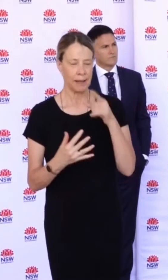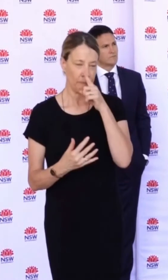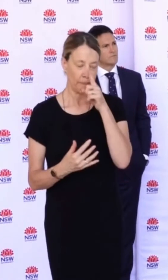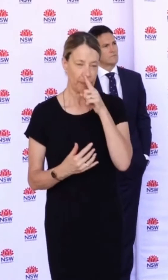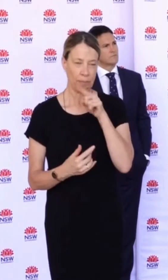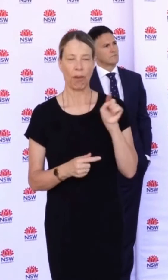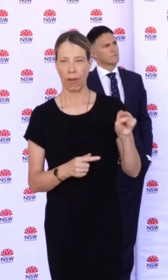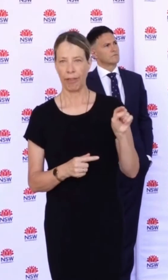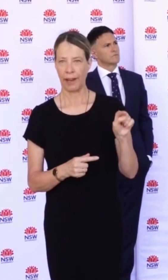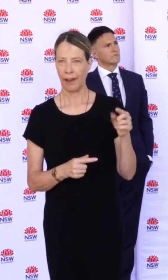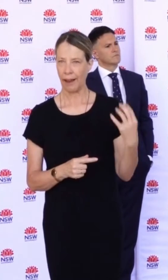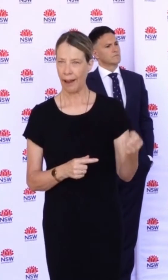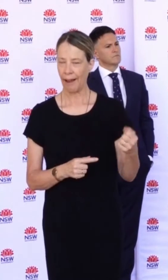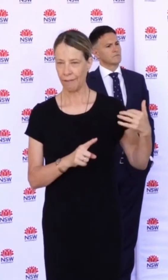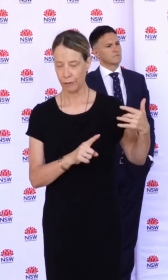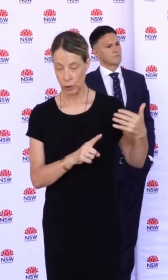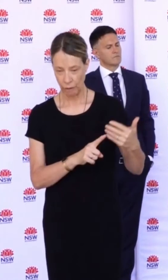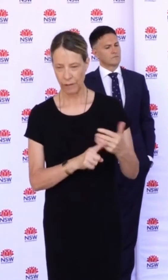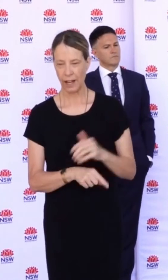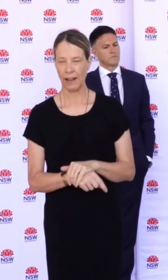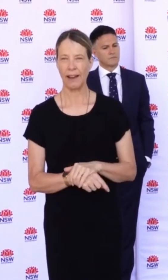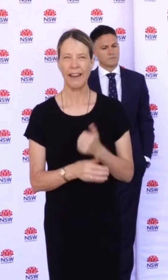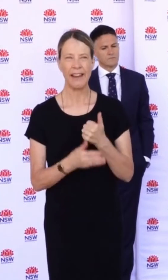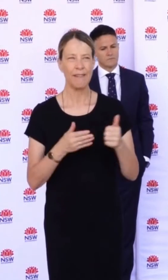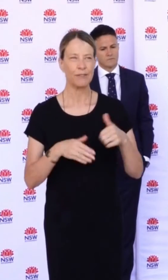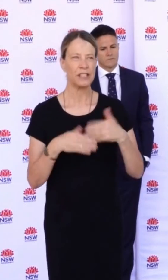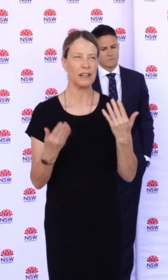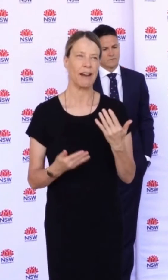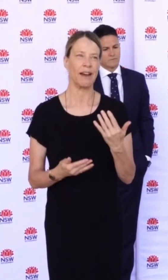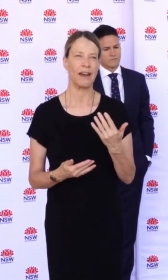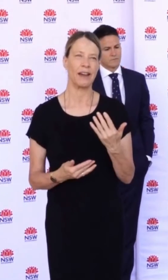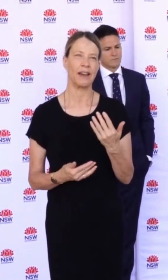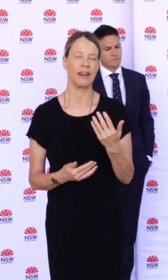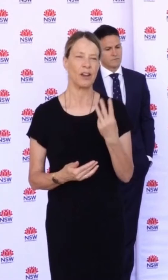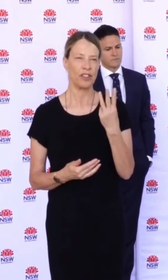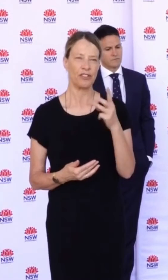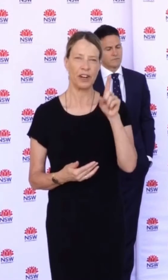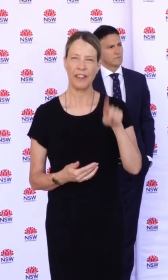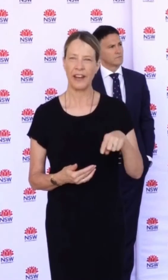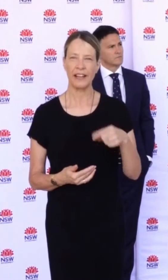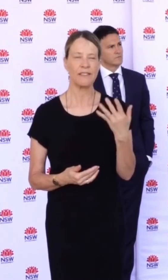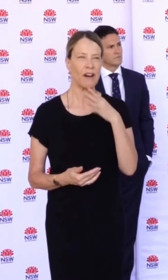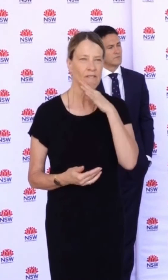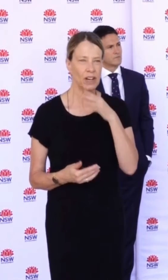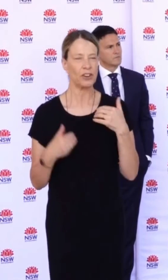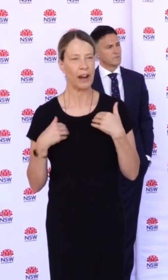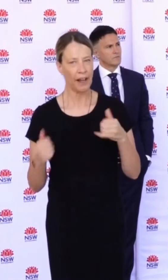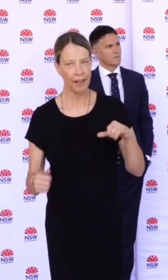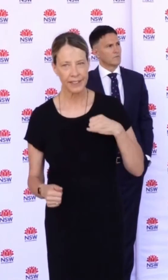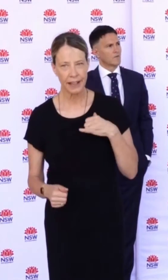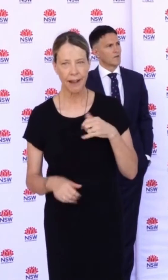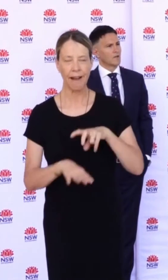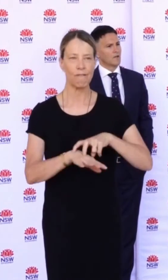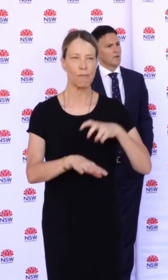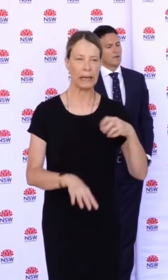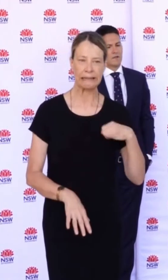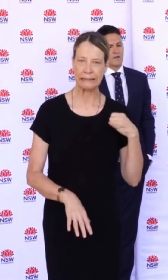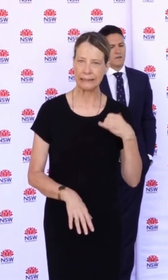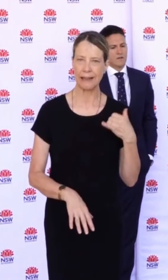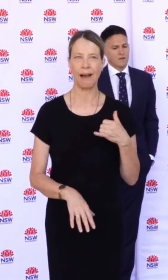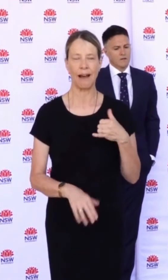there are 3,500. Every day there are 3,500 health and police and other staff who are actually